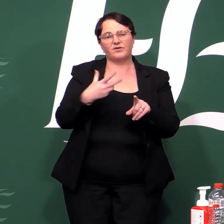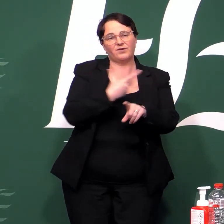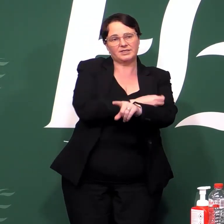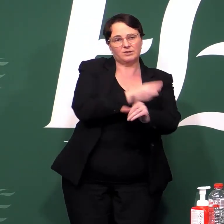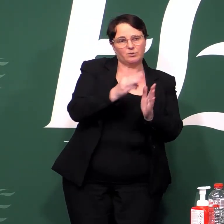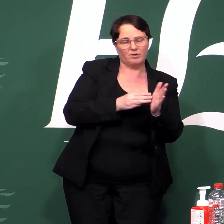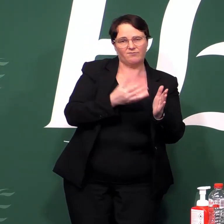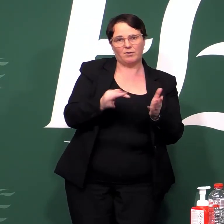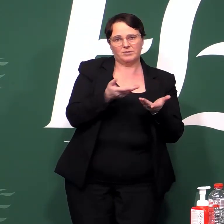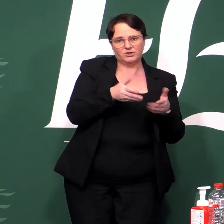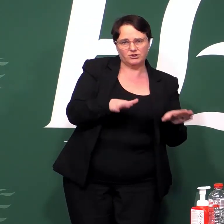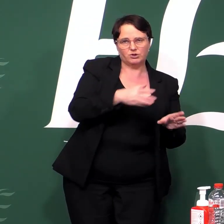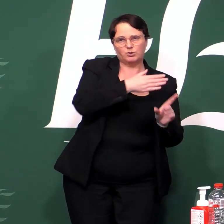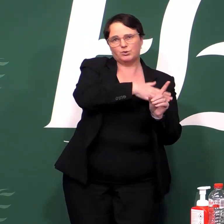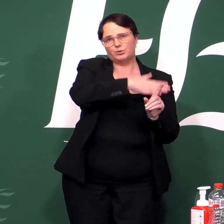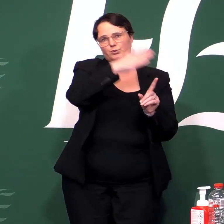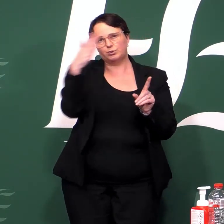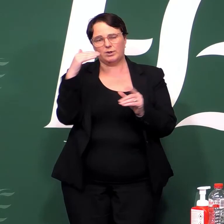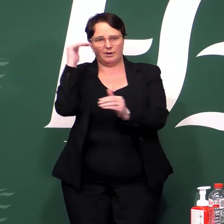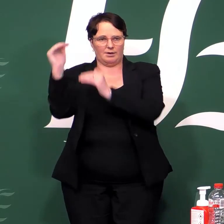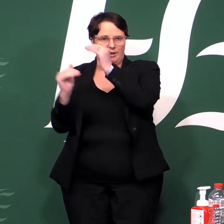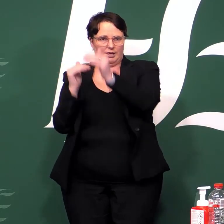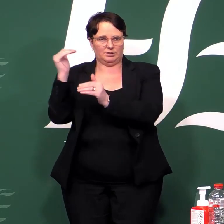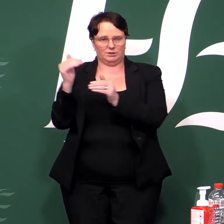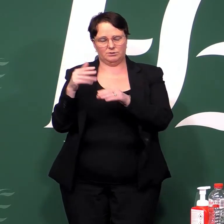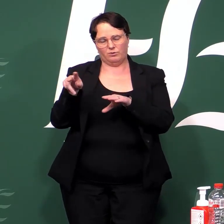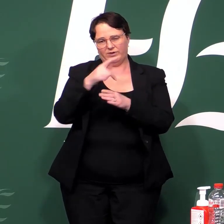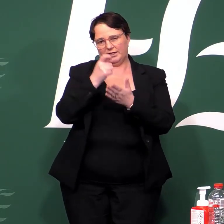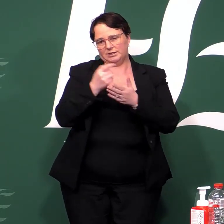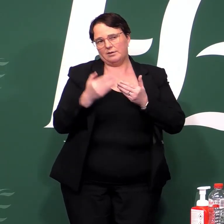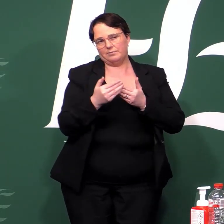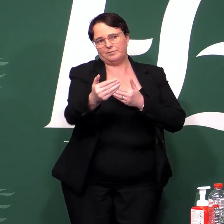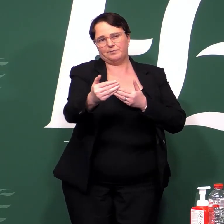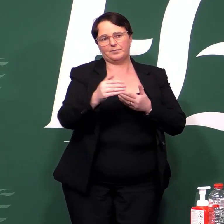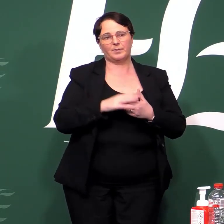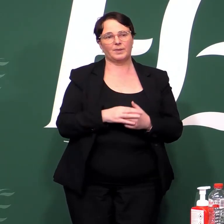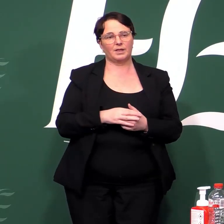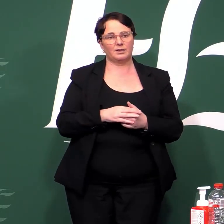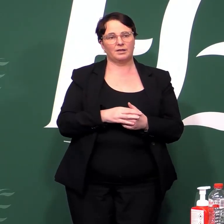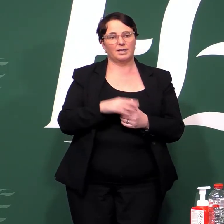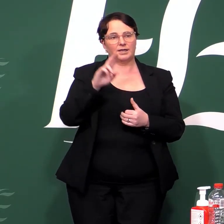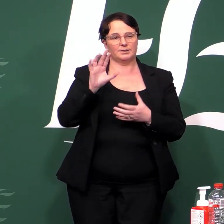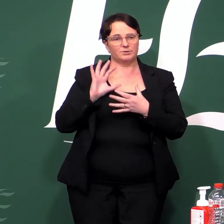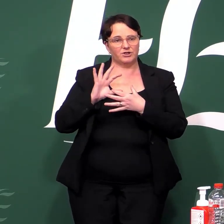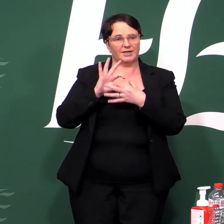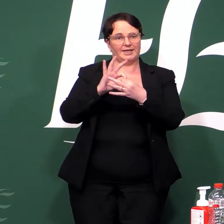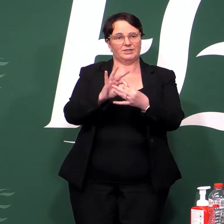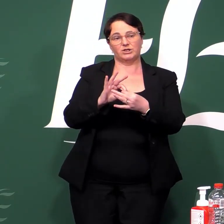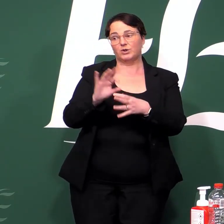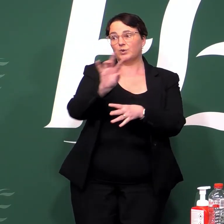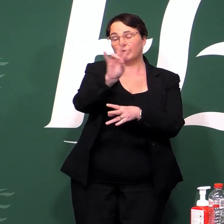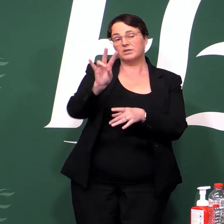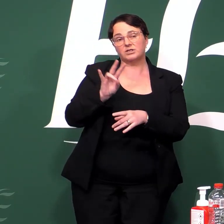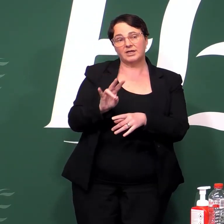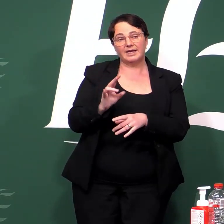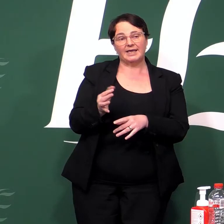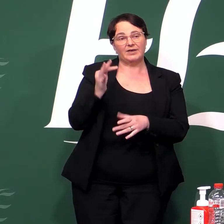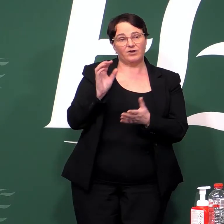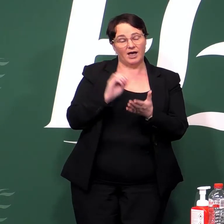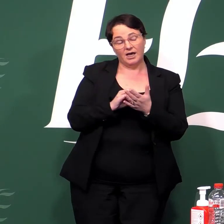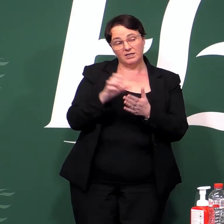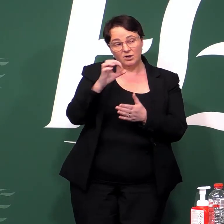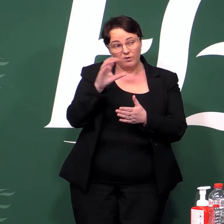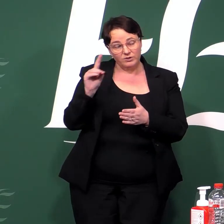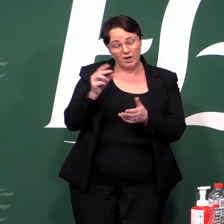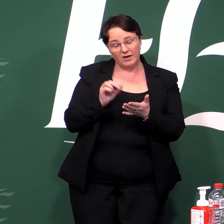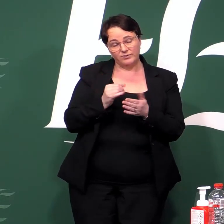from the paediatric side to the adult side over that period. Ask a follow-on question. Just for if you've had COVID,